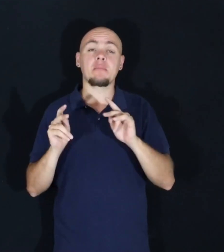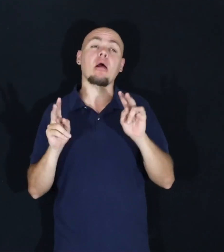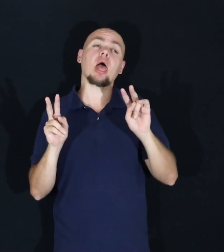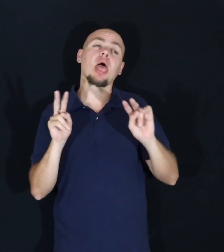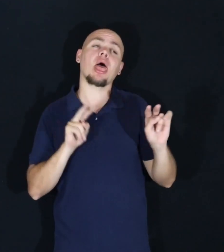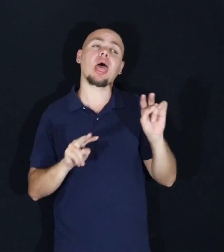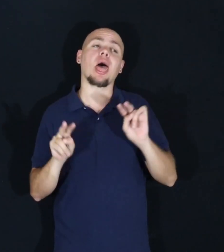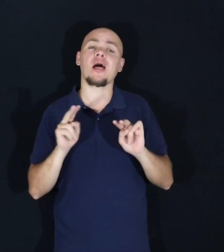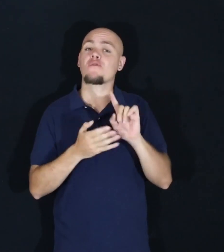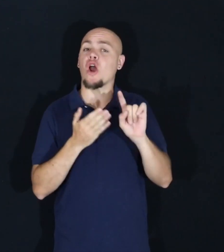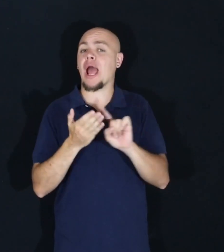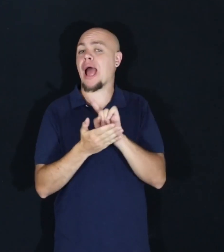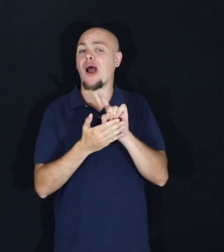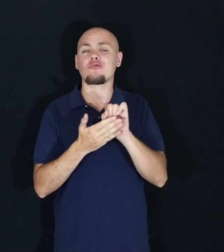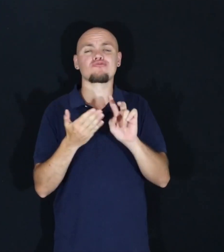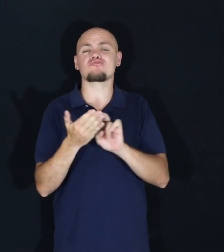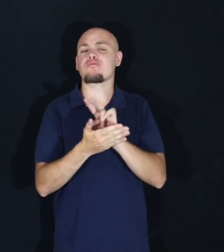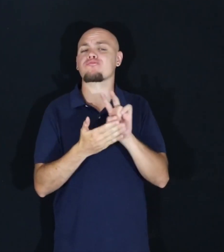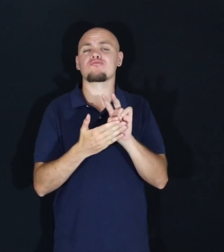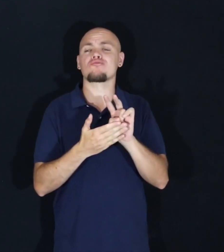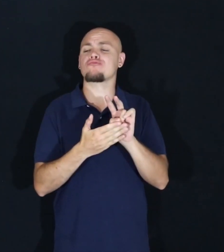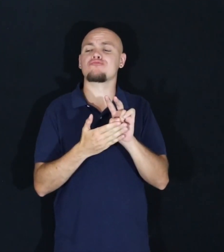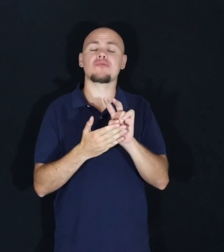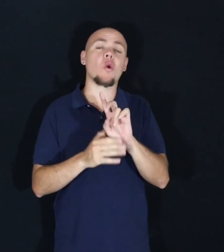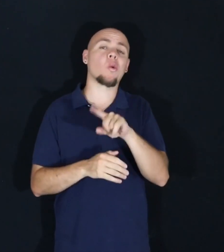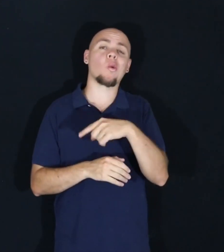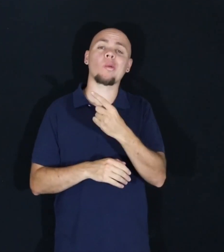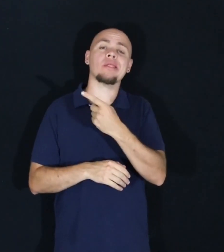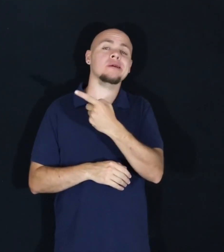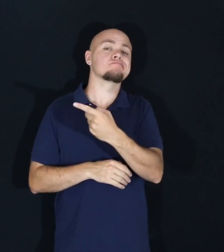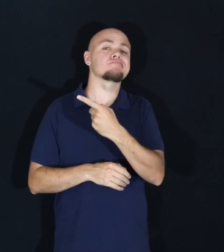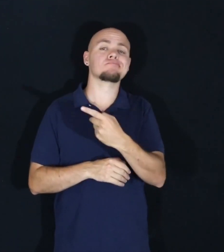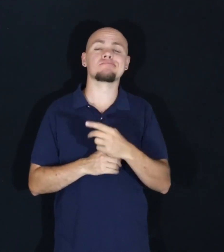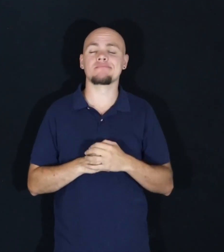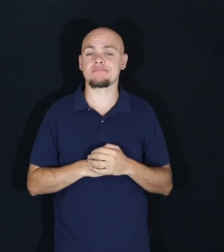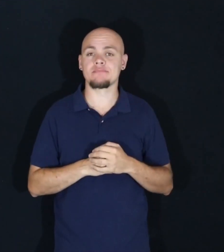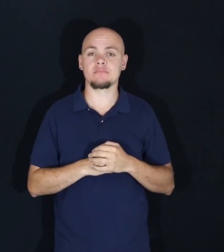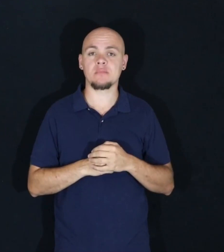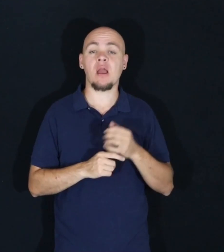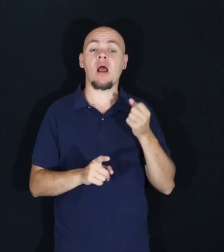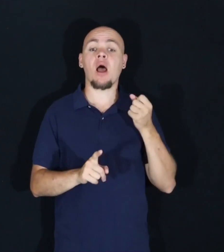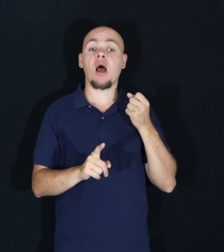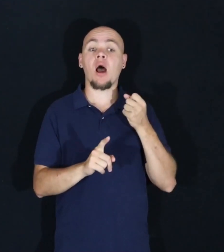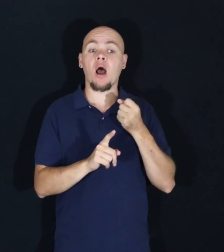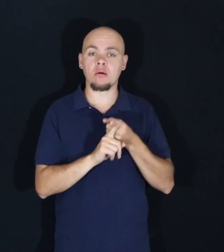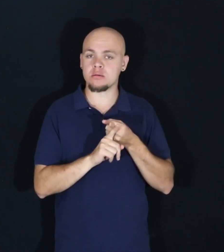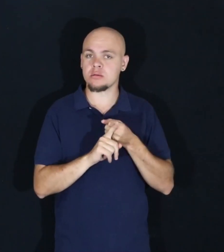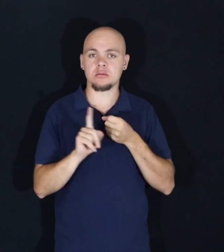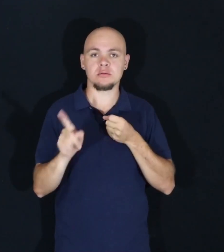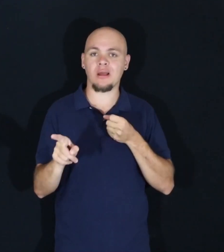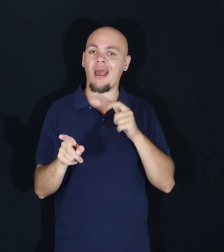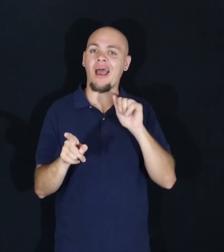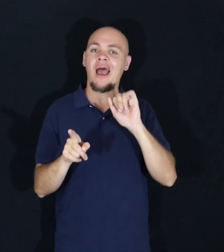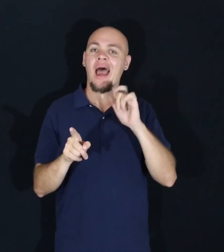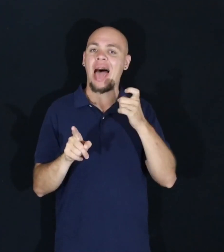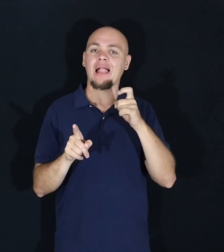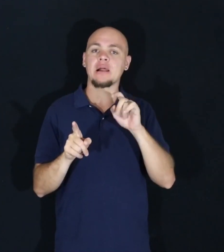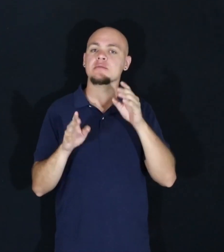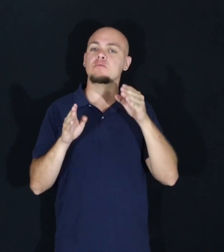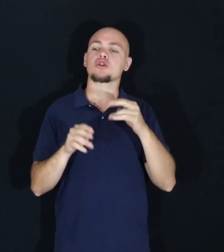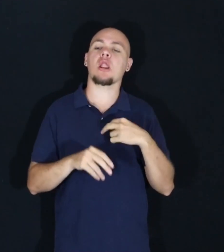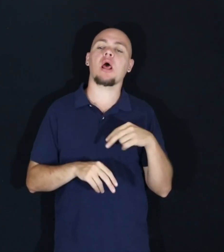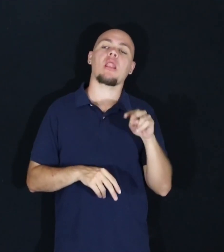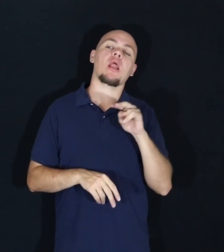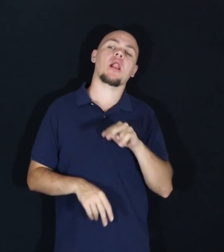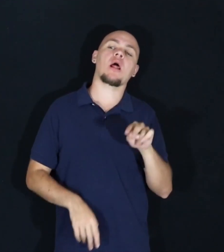hours on end like no other. And all of a sudden, Alex was no longer a passerby I was observing through